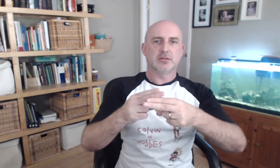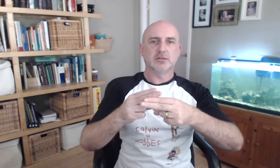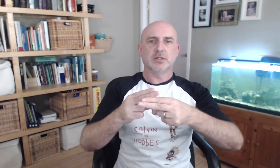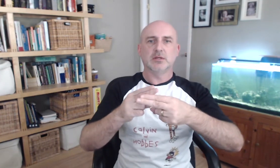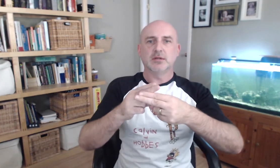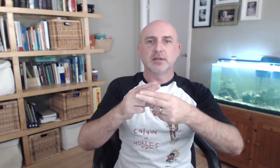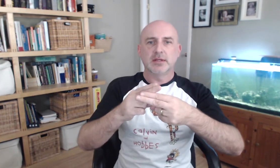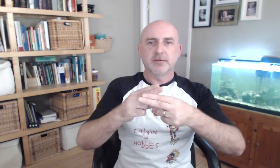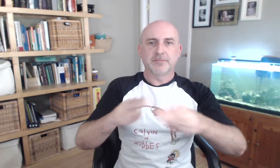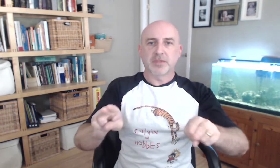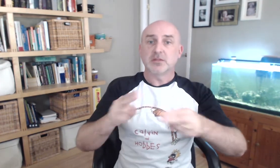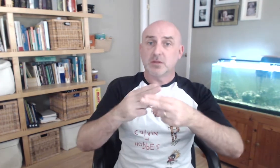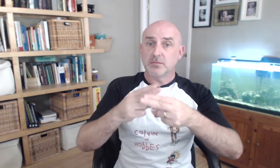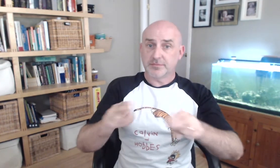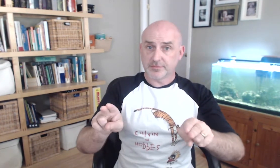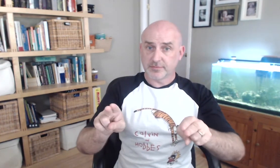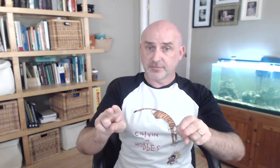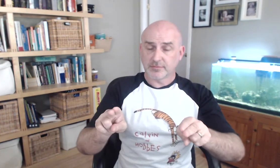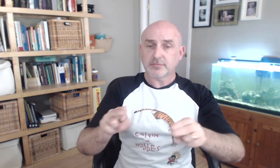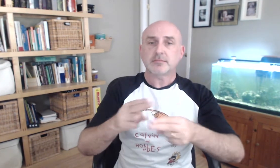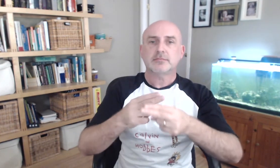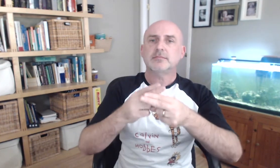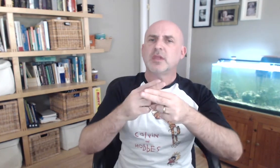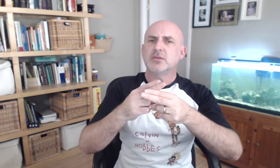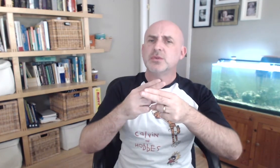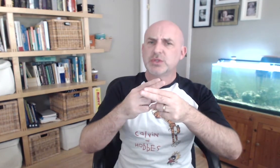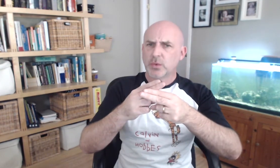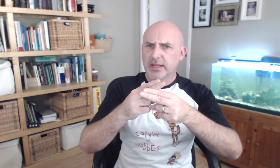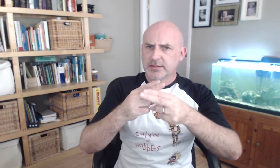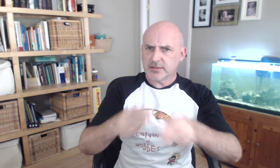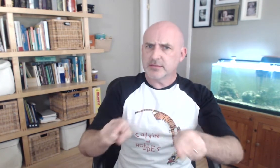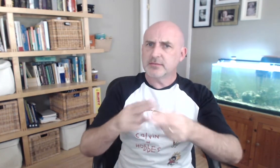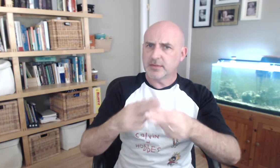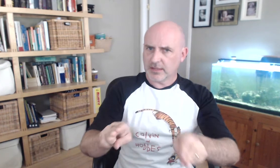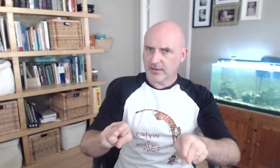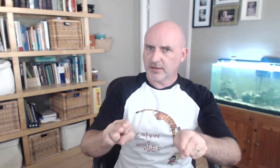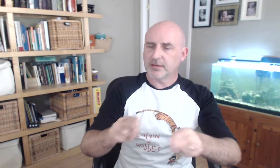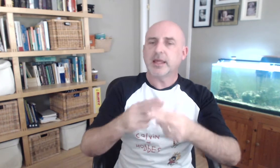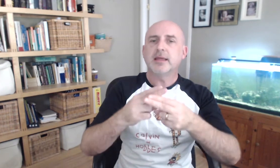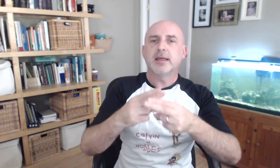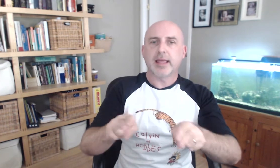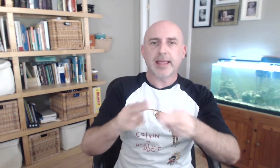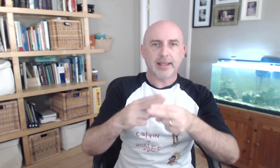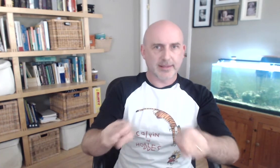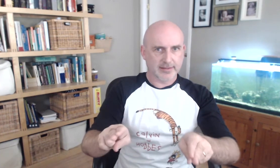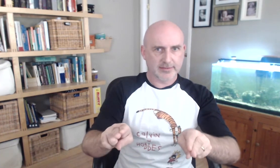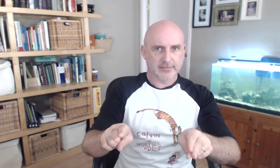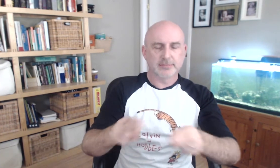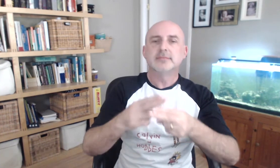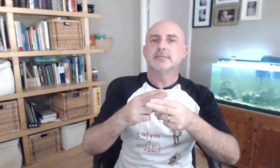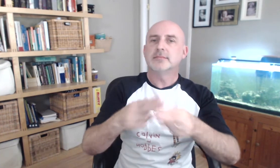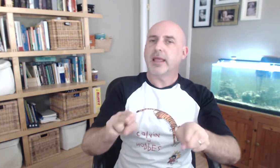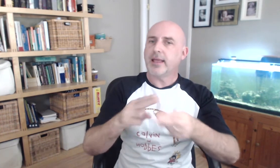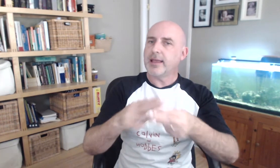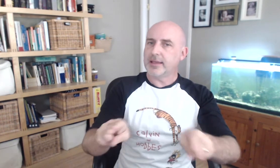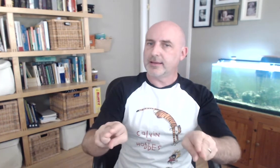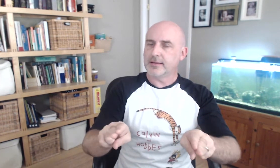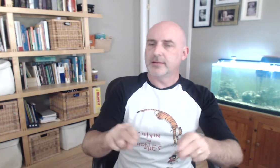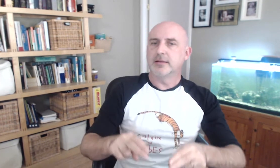straighter here. So, do it twice. Okay? Egg. Egg.